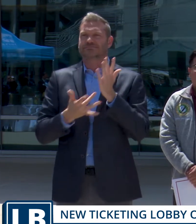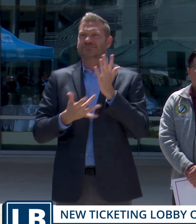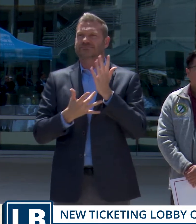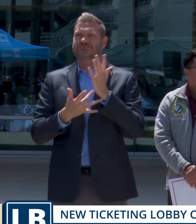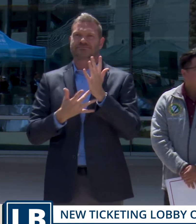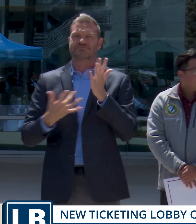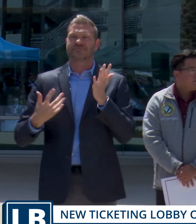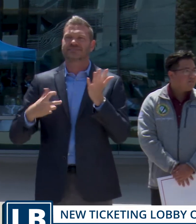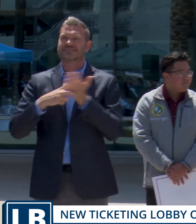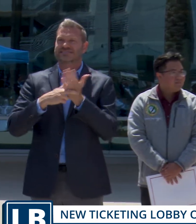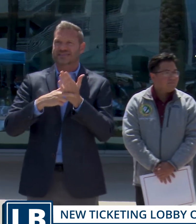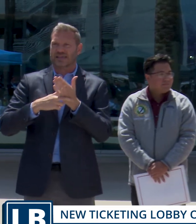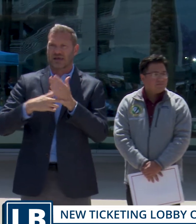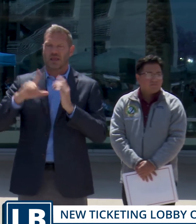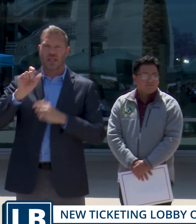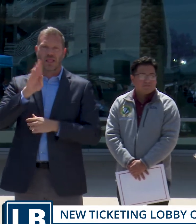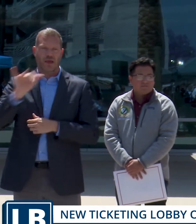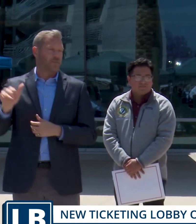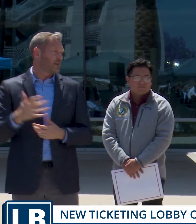congratulations. Thank you.